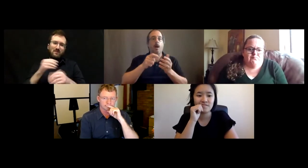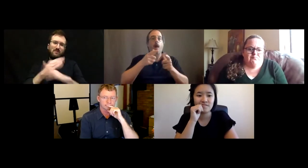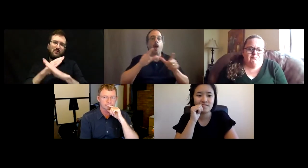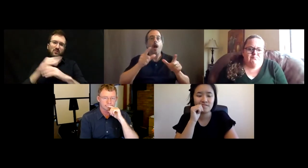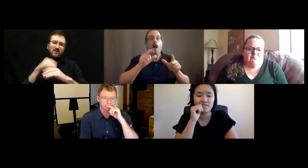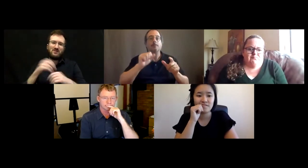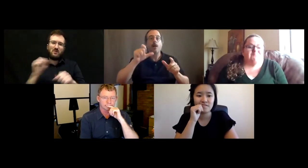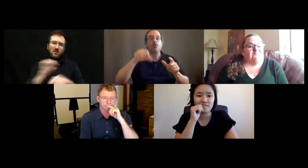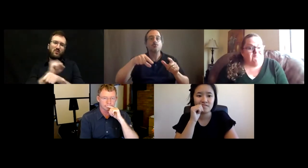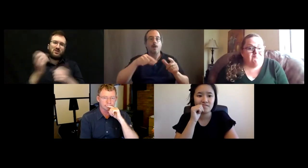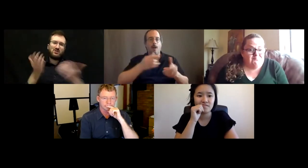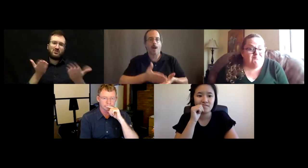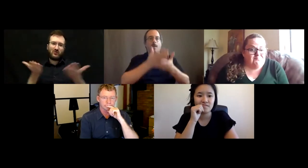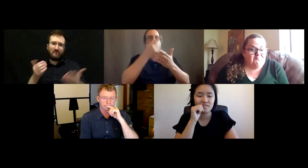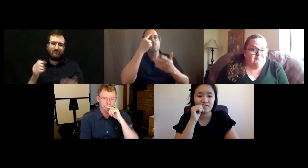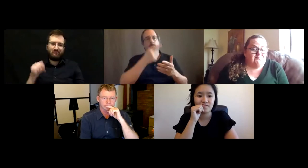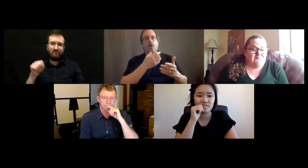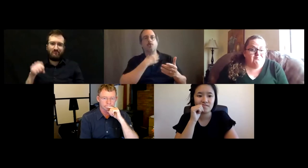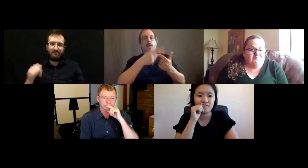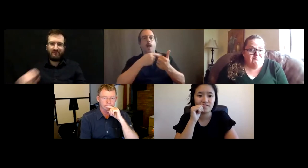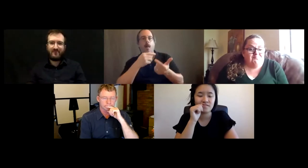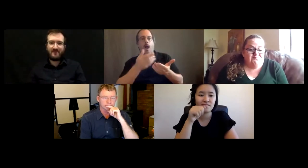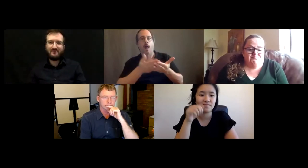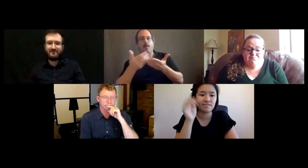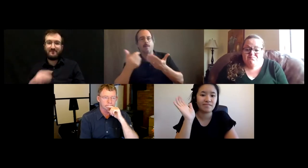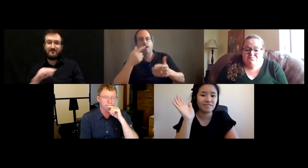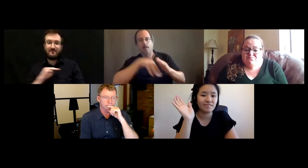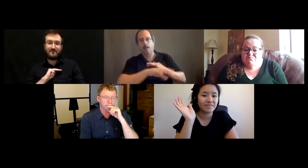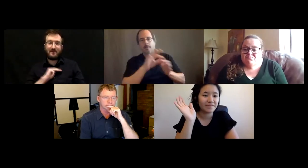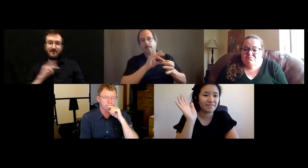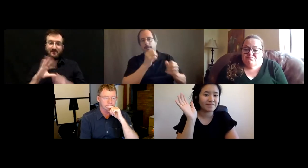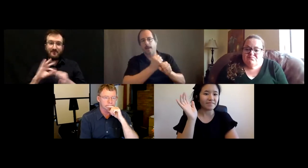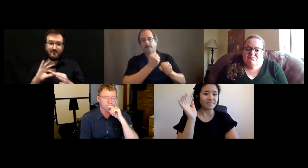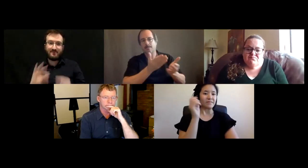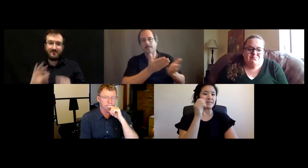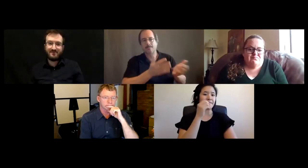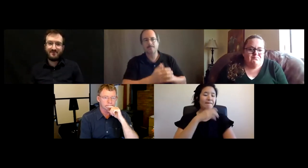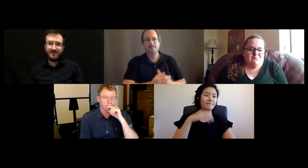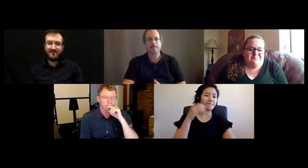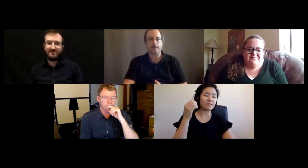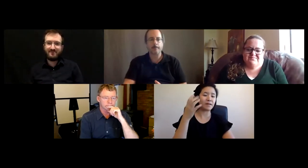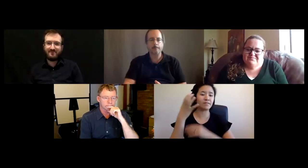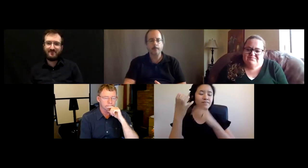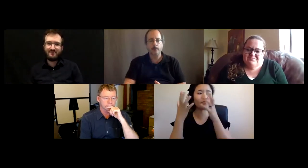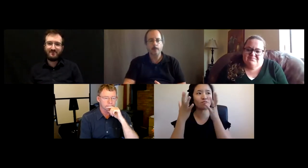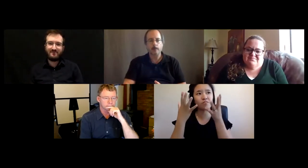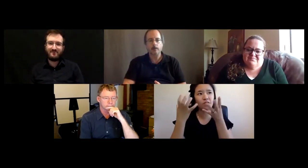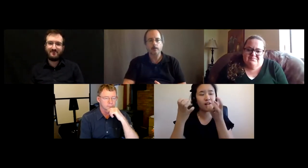Yeah, I agree. That would be a big help in the employment services. Yeah. Michelle?